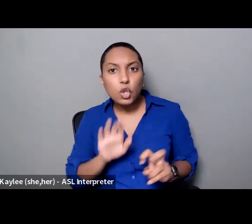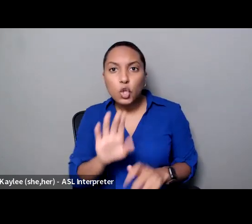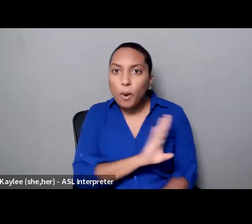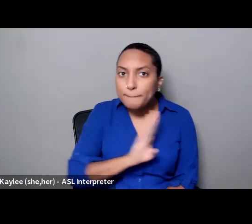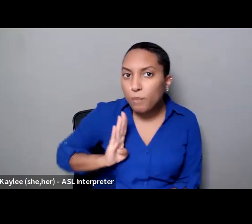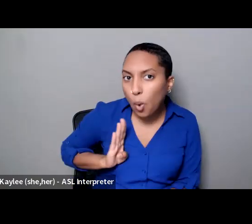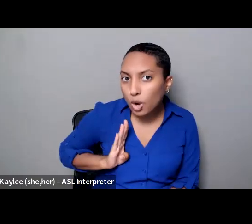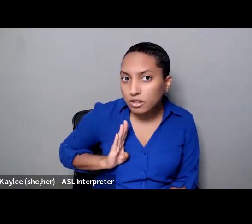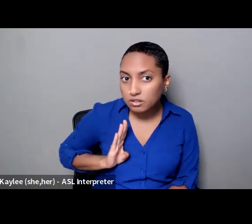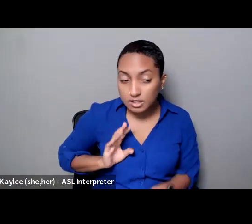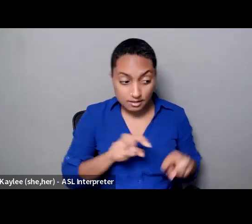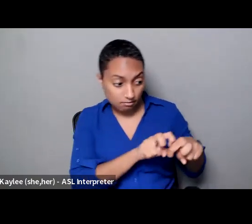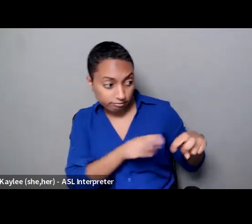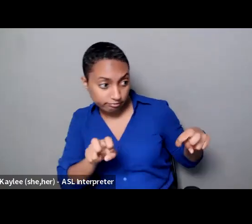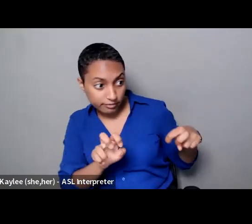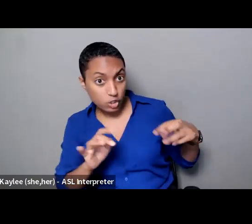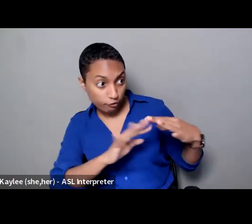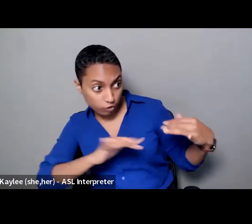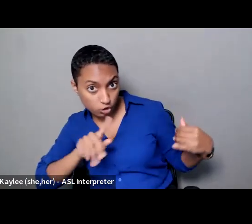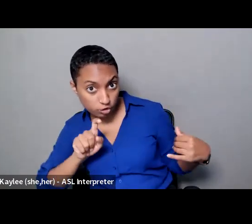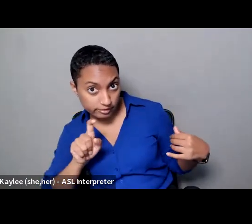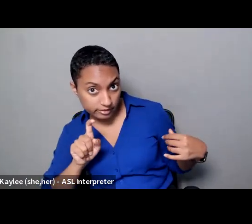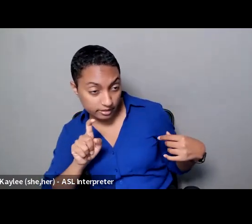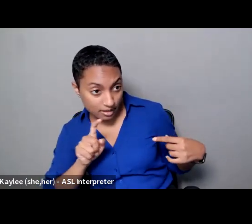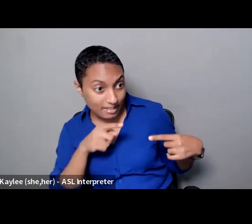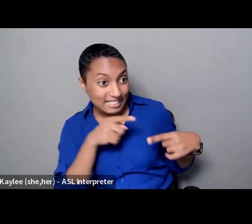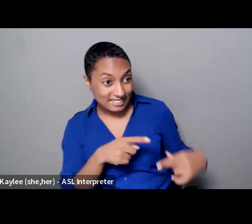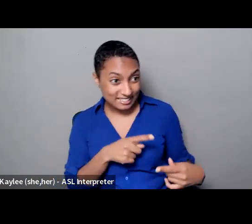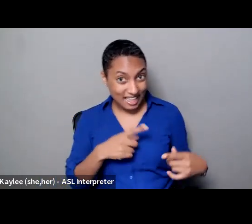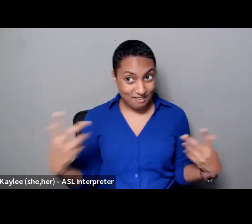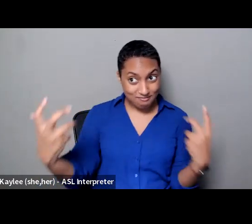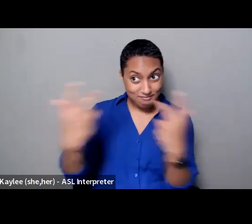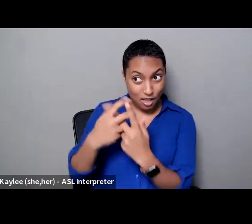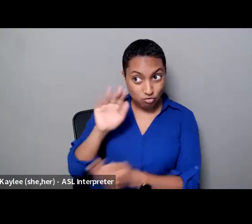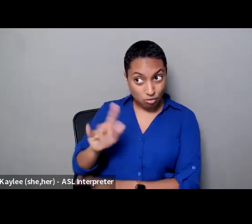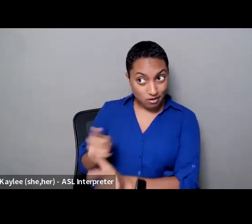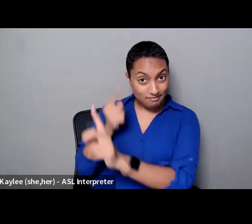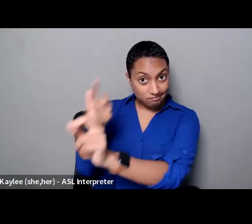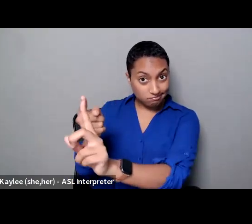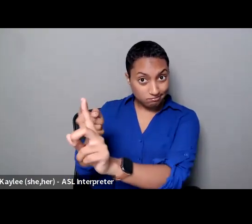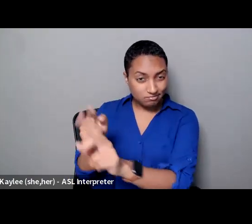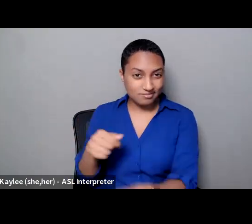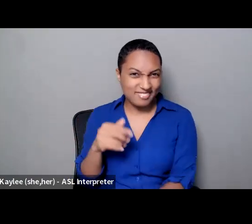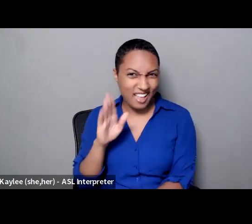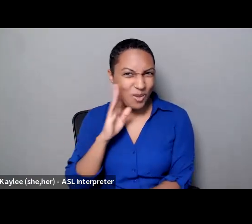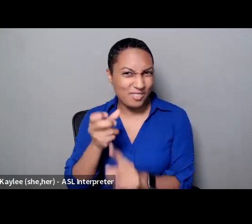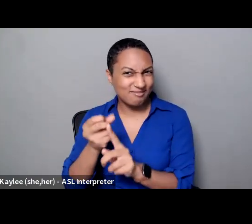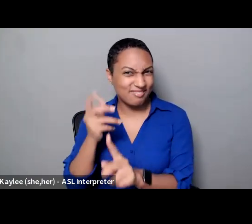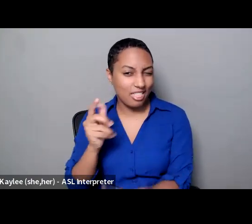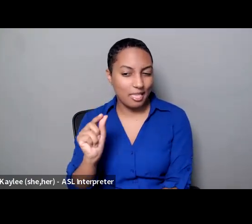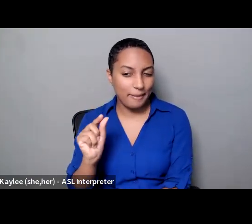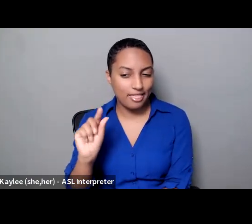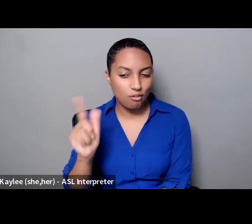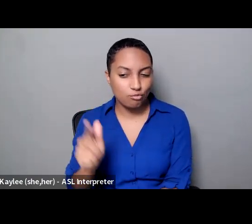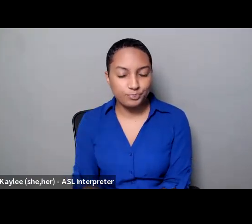it representing what you want to do from a mission standpoint? And I'll talk about that a little later. Also, you want to